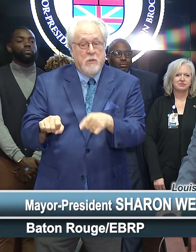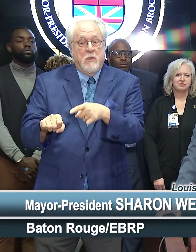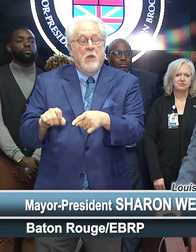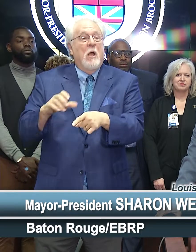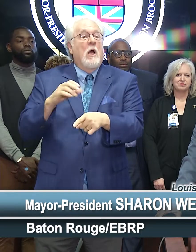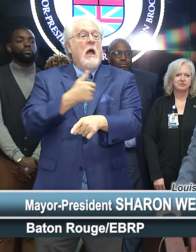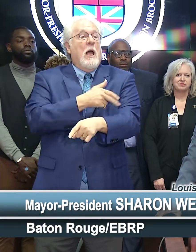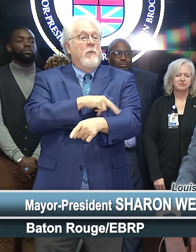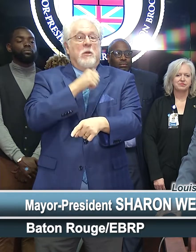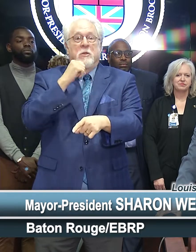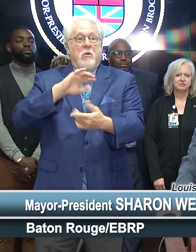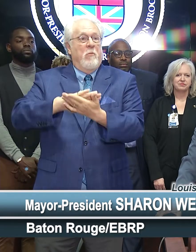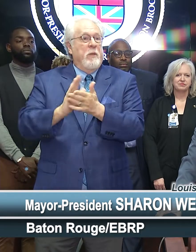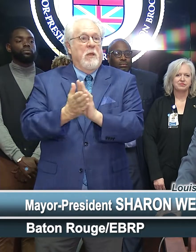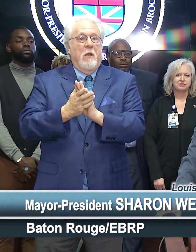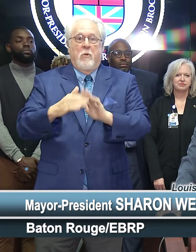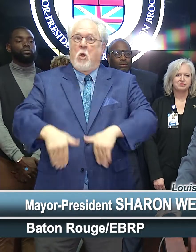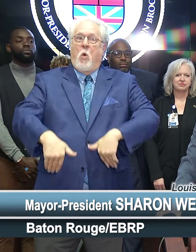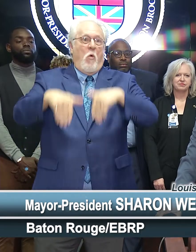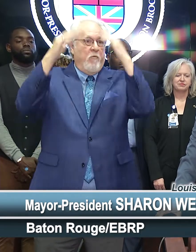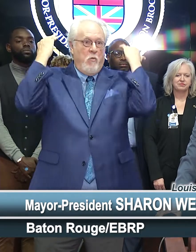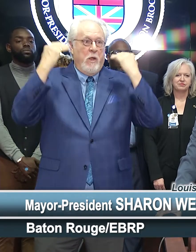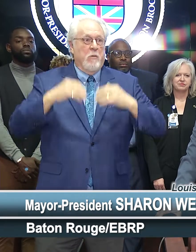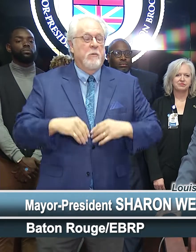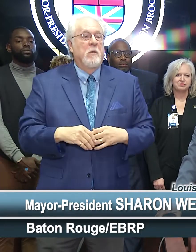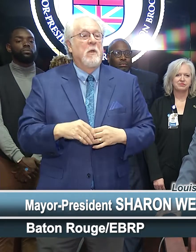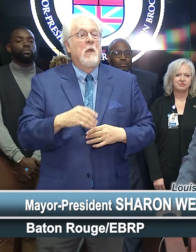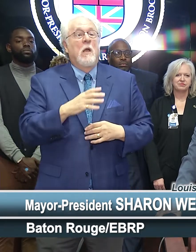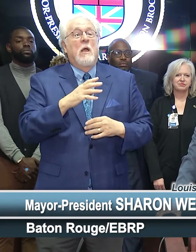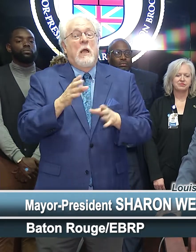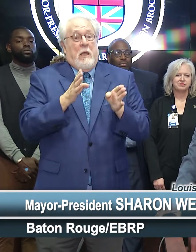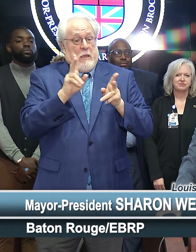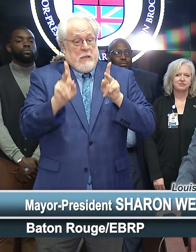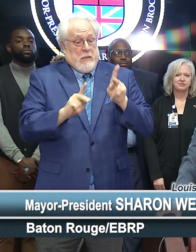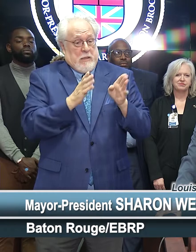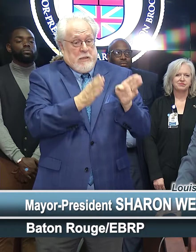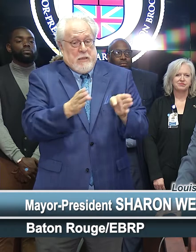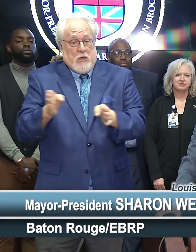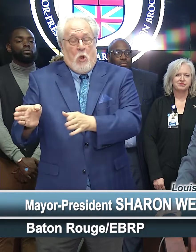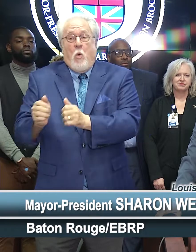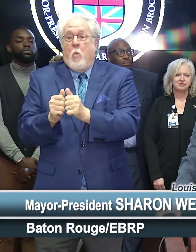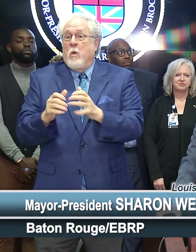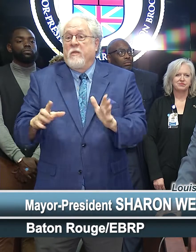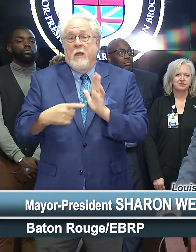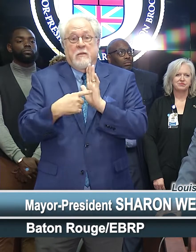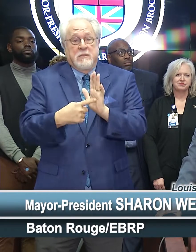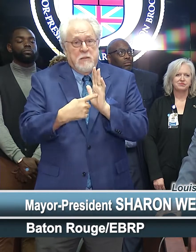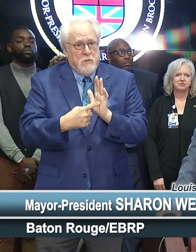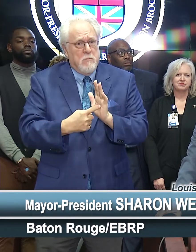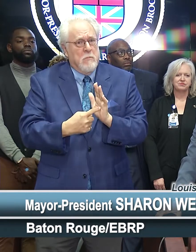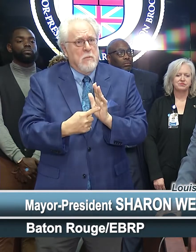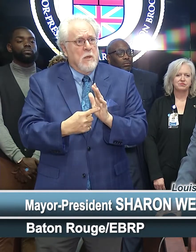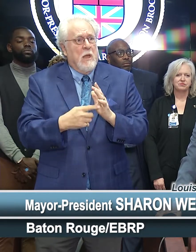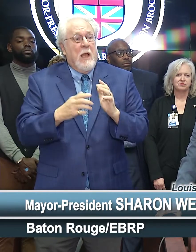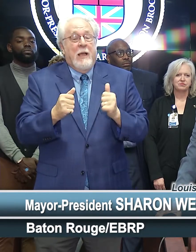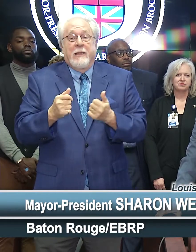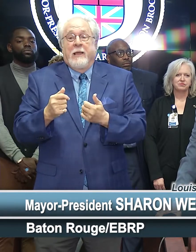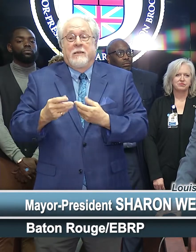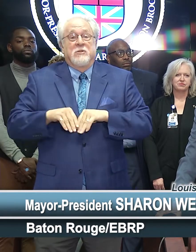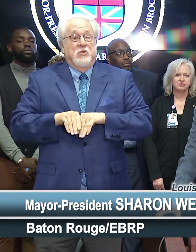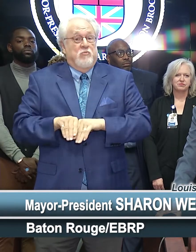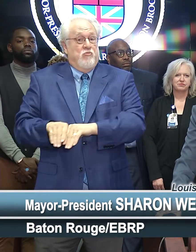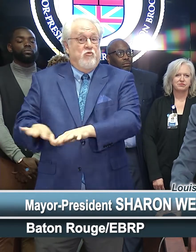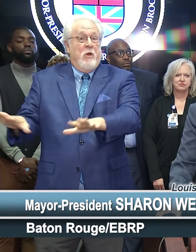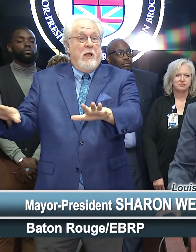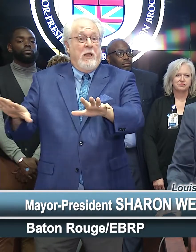hospitals don't become overwhelmed. Individuals without symptoms can carry and spread the